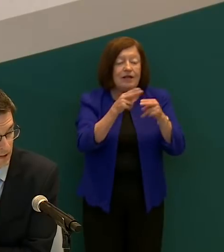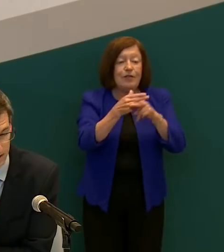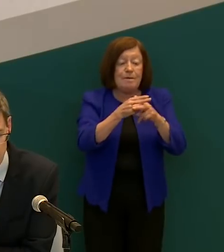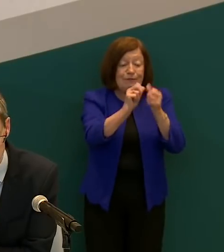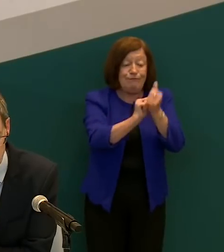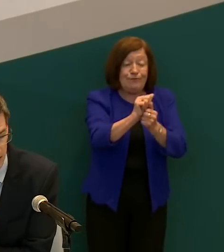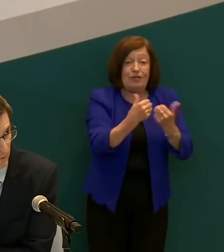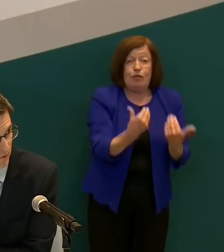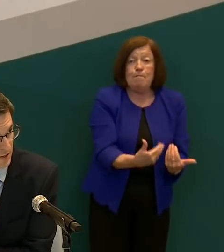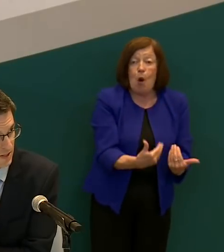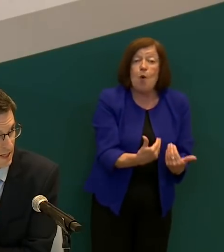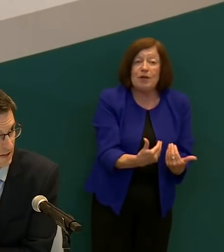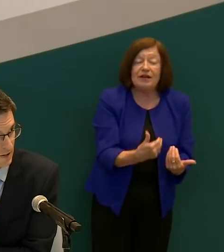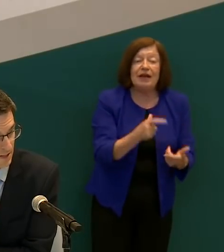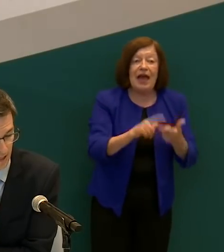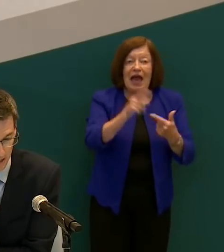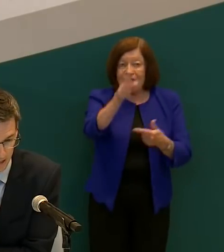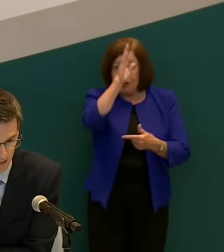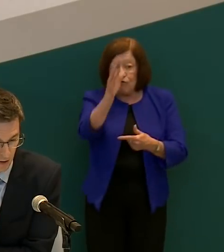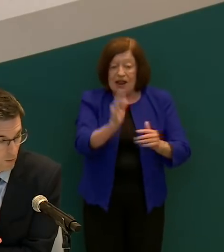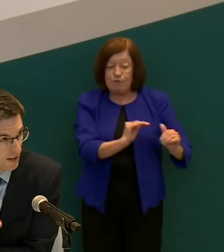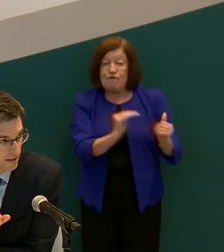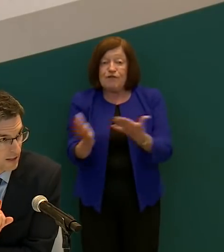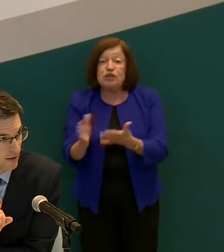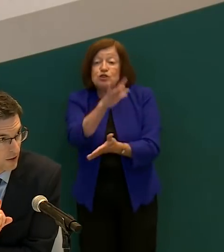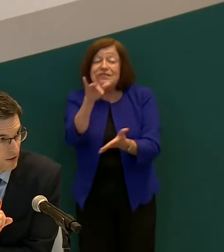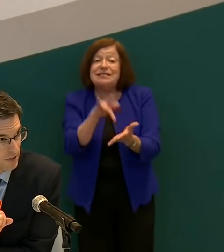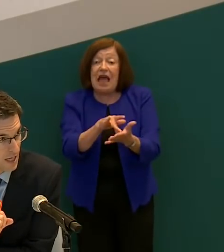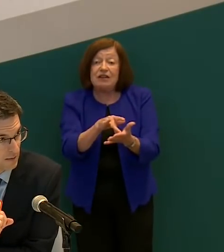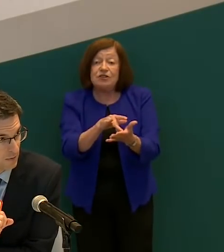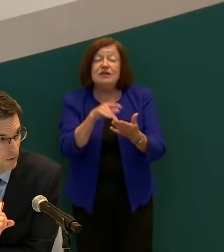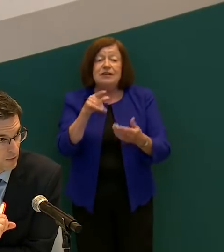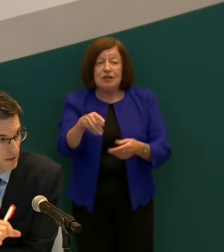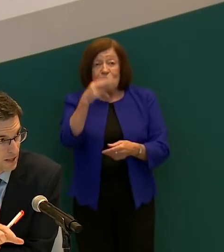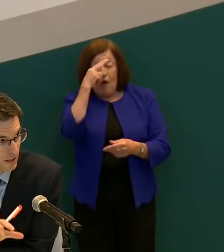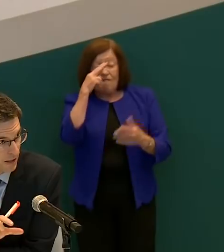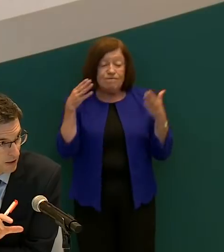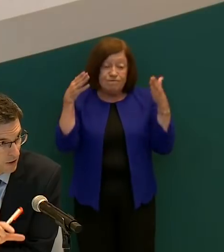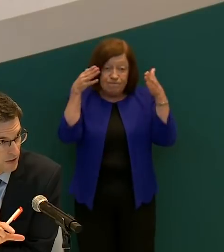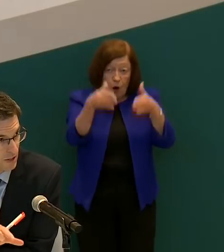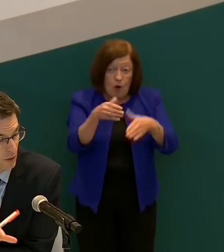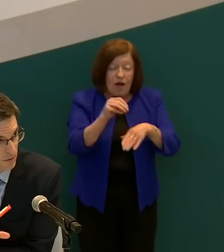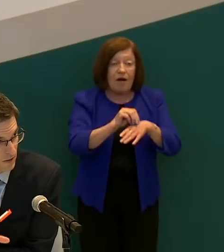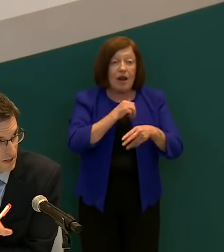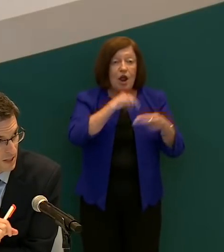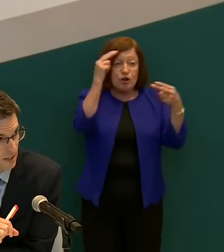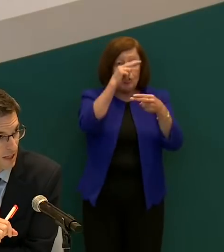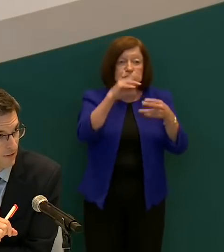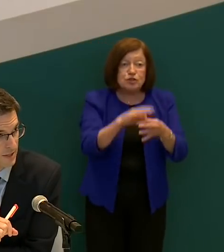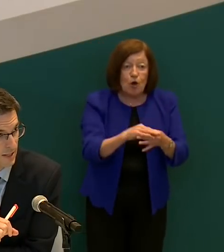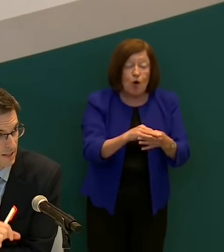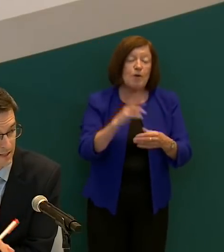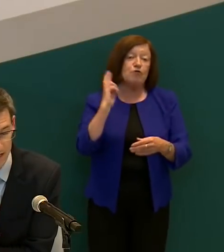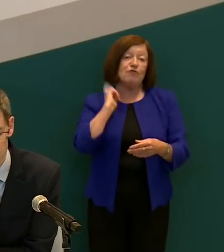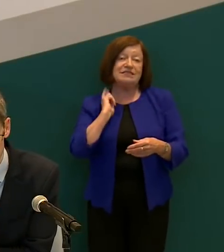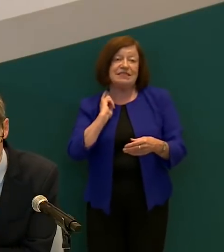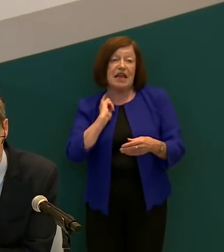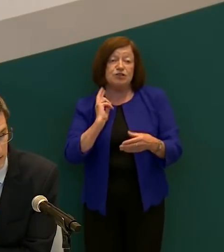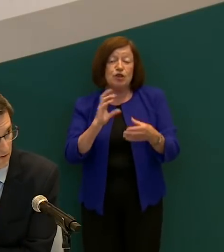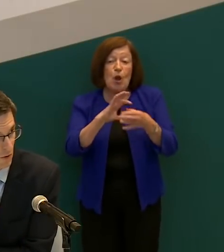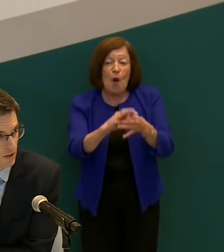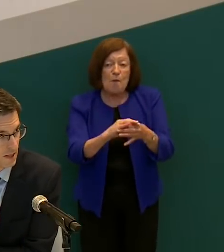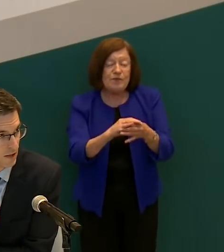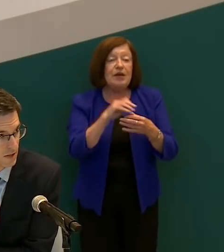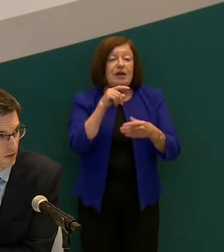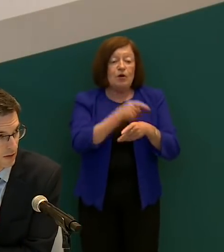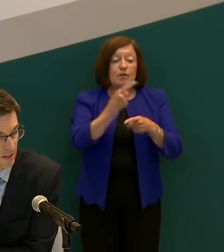at the moment, on direct provision centres. There was a very understandable focus on our nursing homes and residential care facilities. There will